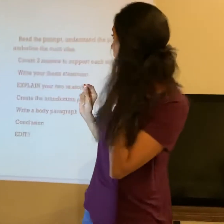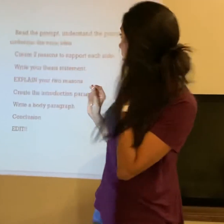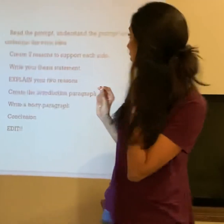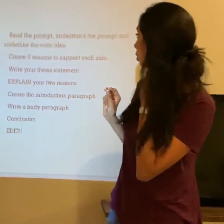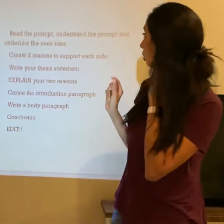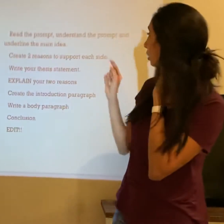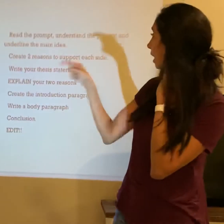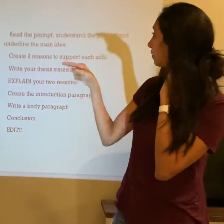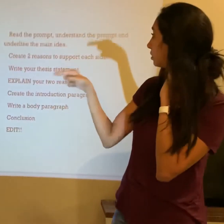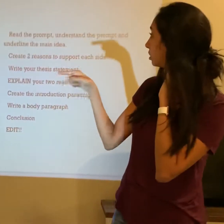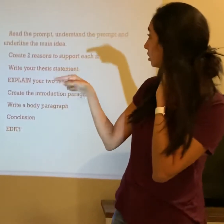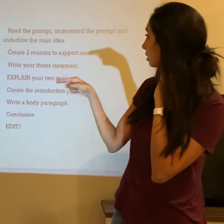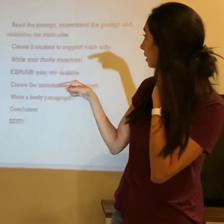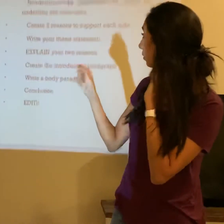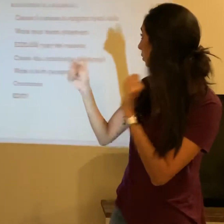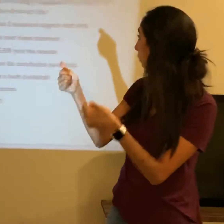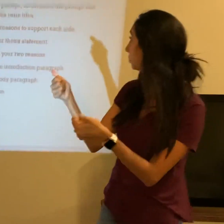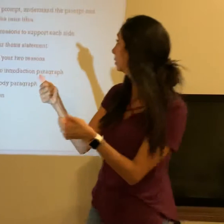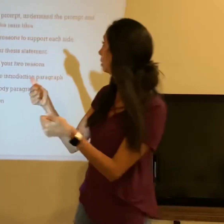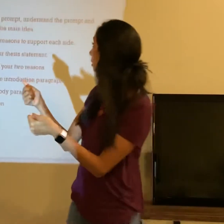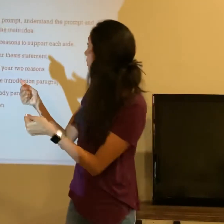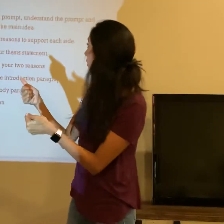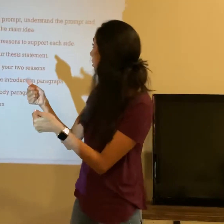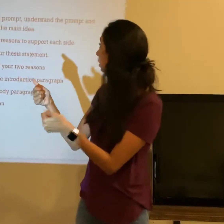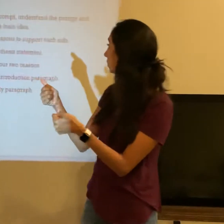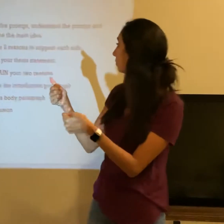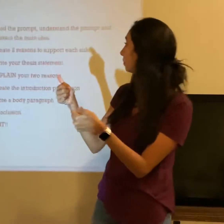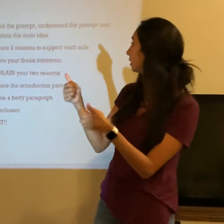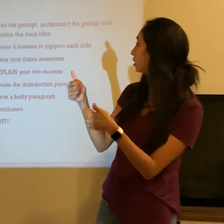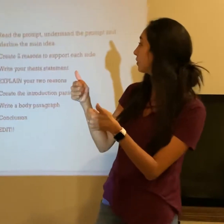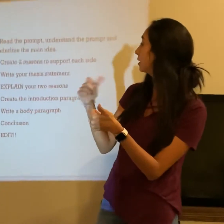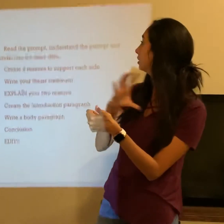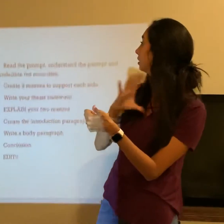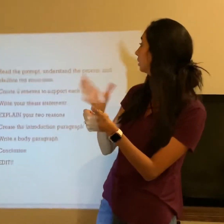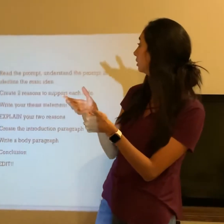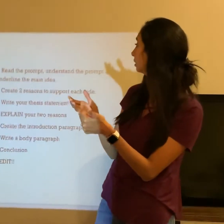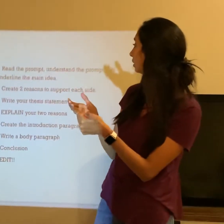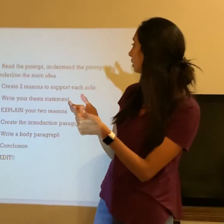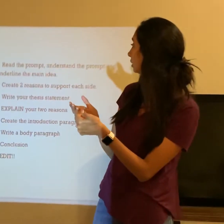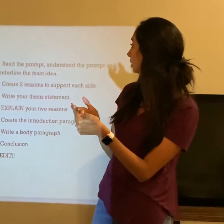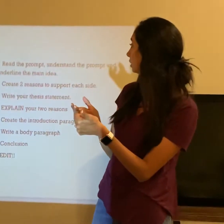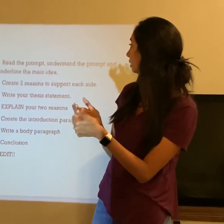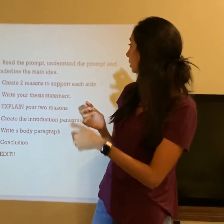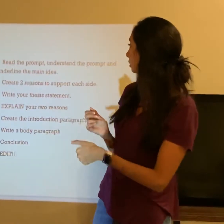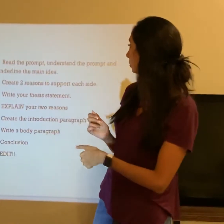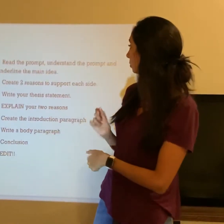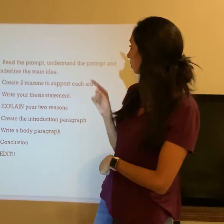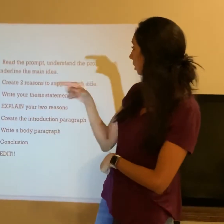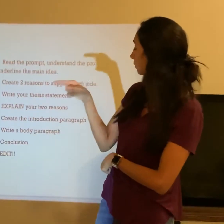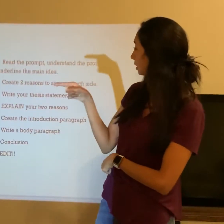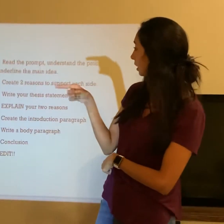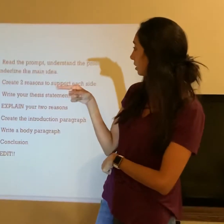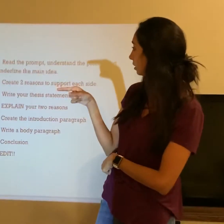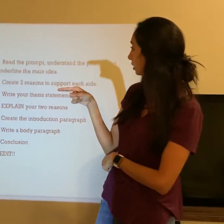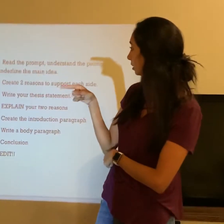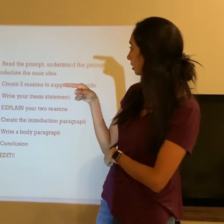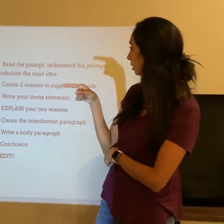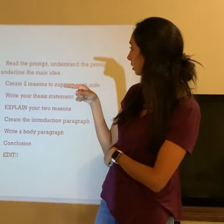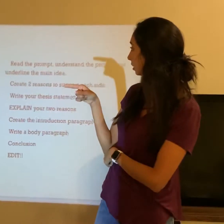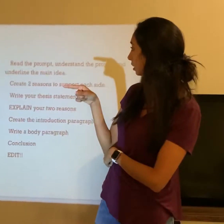It should go left. There we go. Yep, right there's fine. Oh, left again.